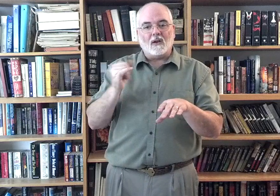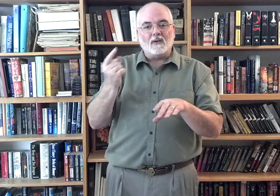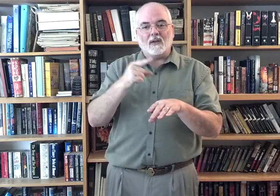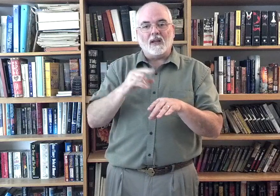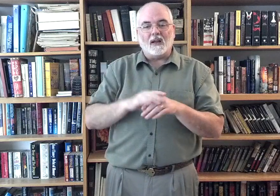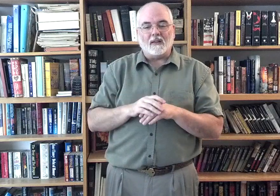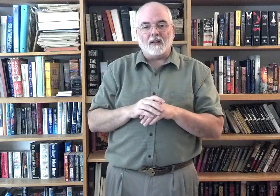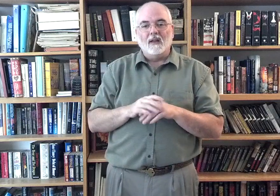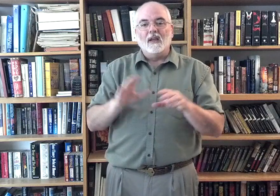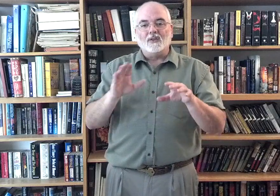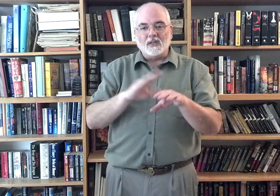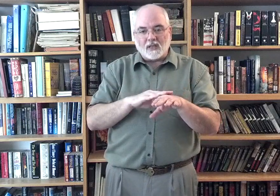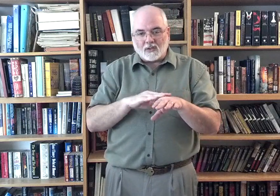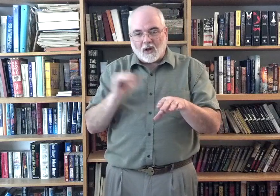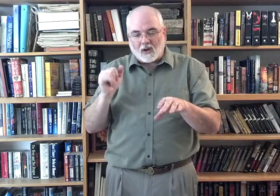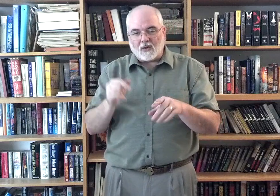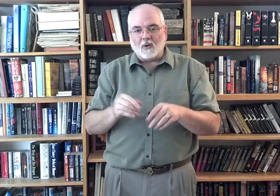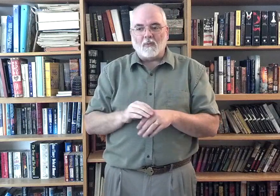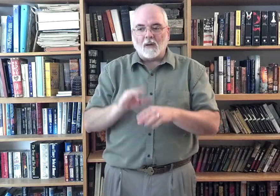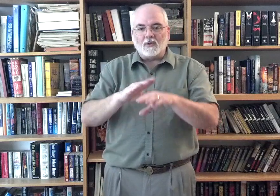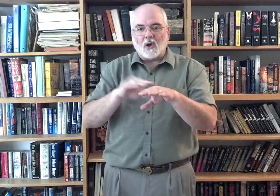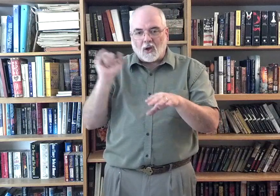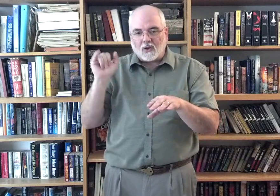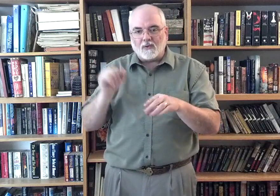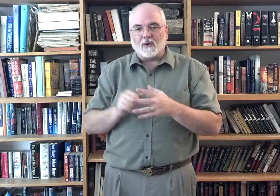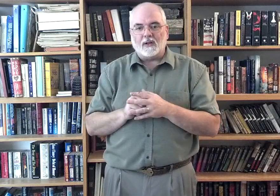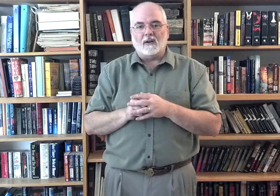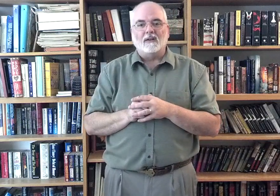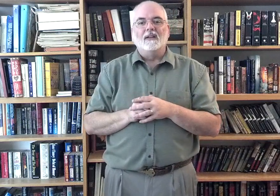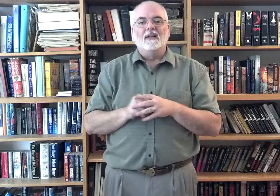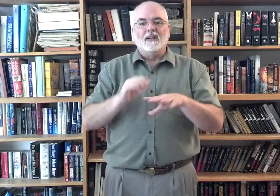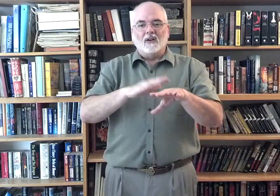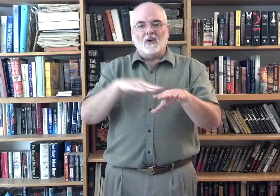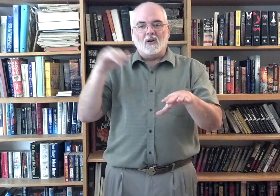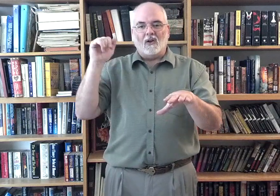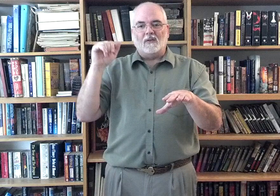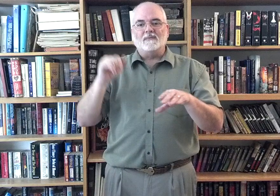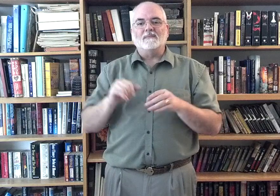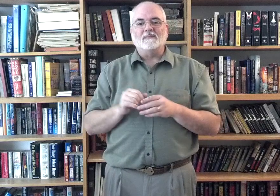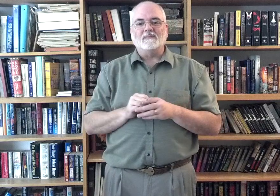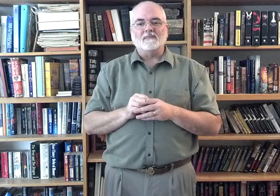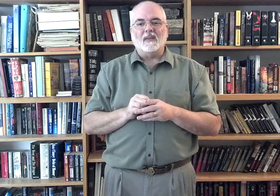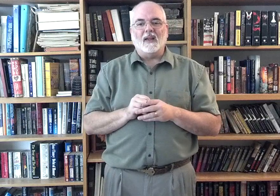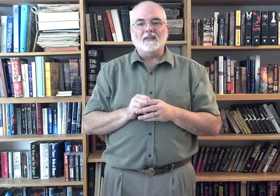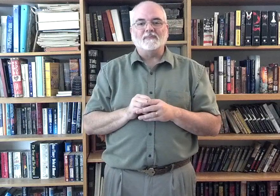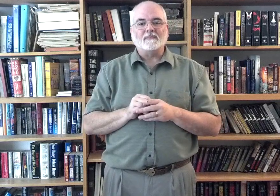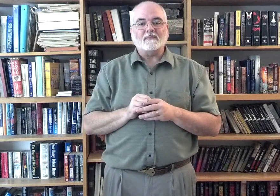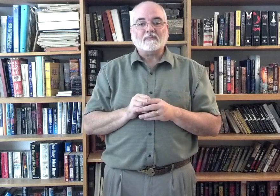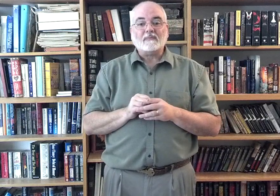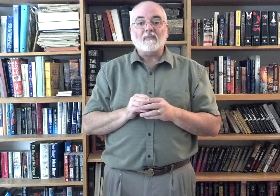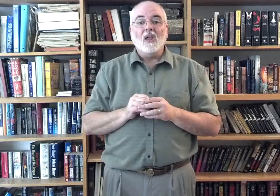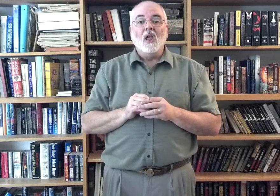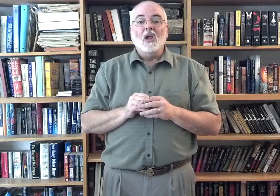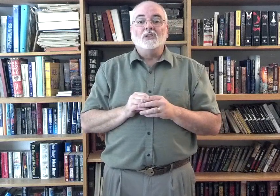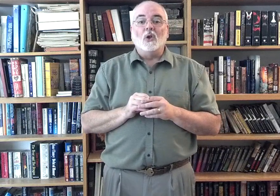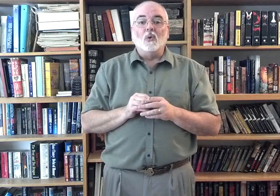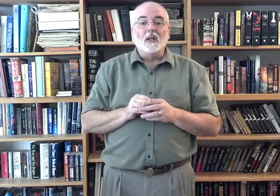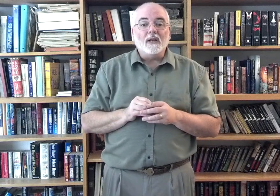today kind of thing. Jesus is calling you. Mom is calling you for dinner. Call, okay? So lift